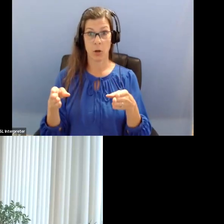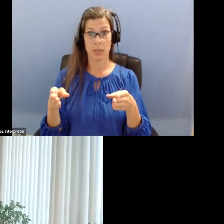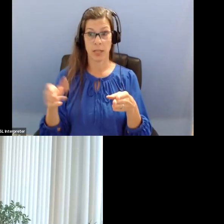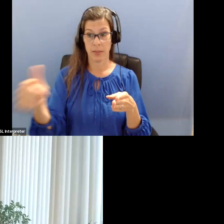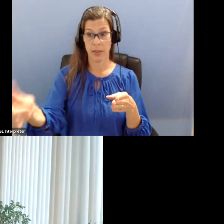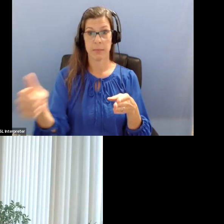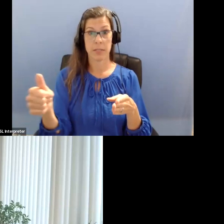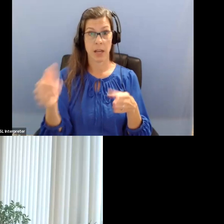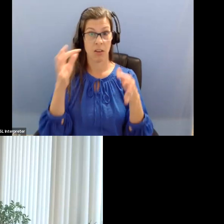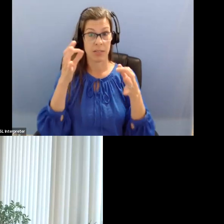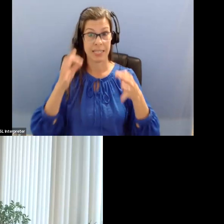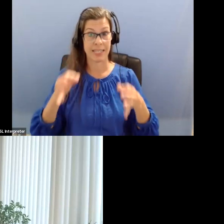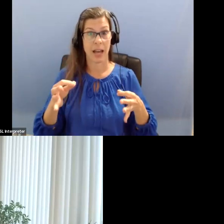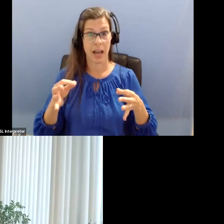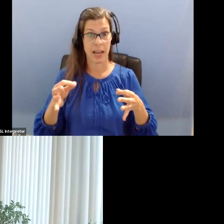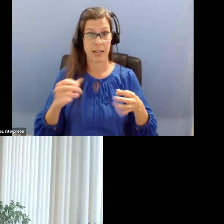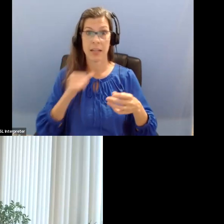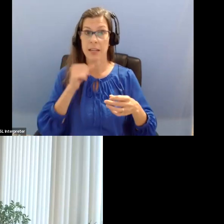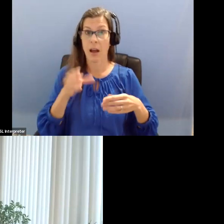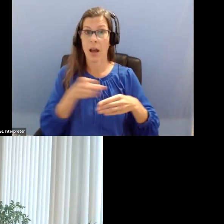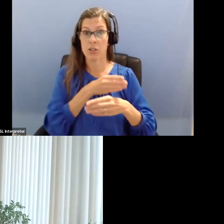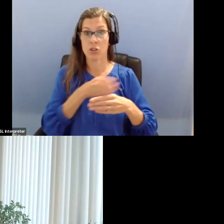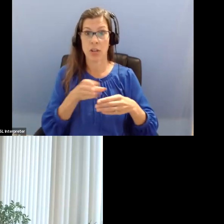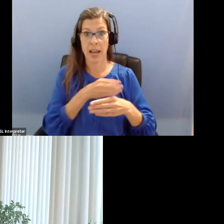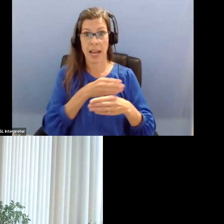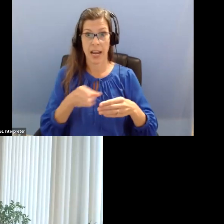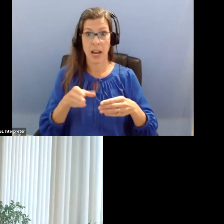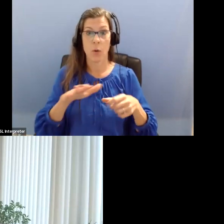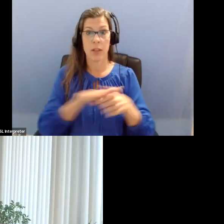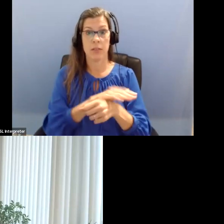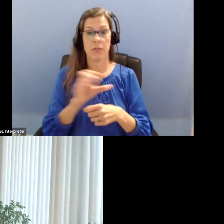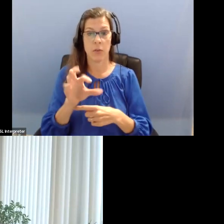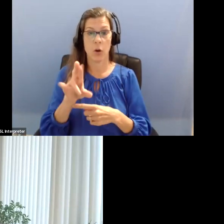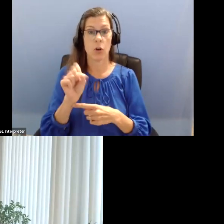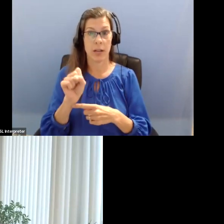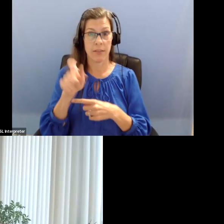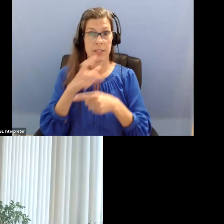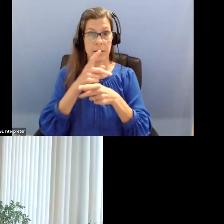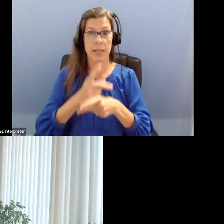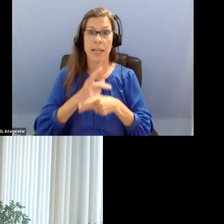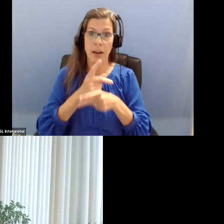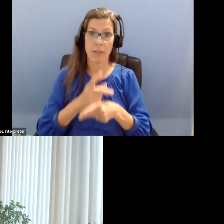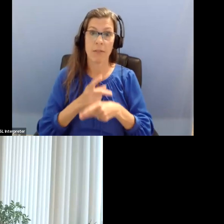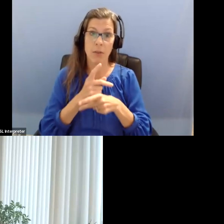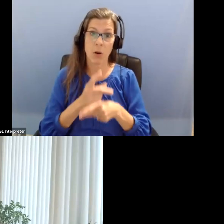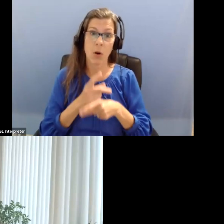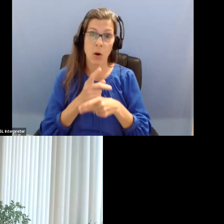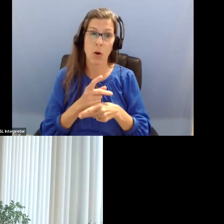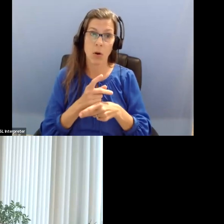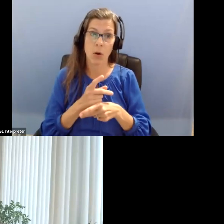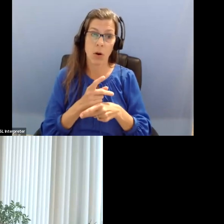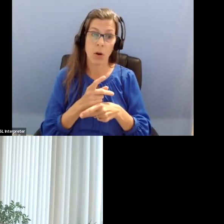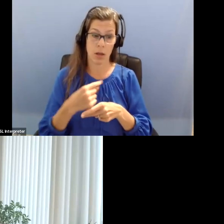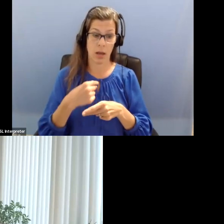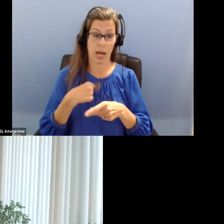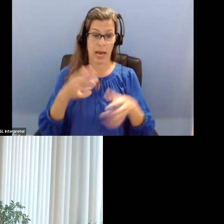choice, and if they have chosen to not share something with the full CRIS, I think we have to be careful about deciding that the